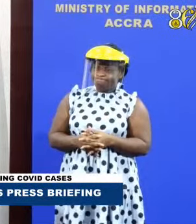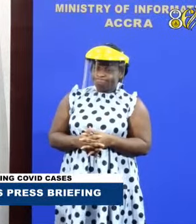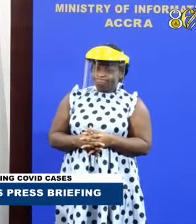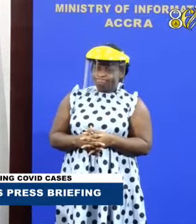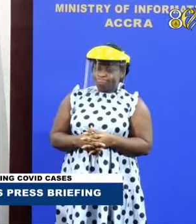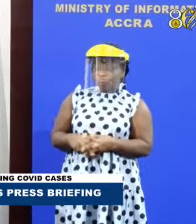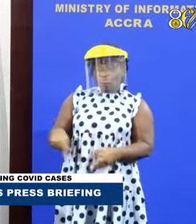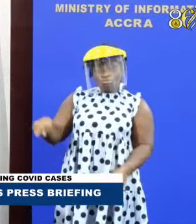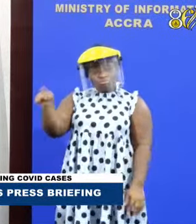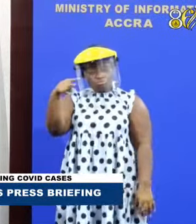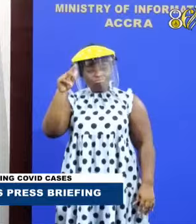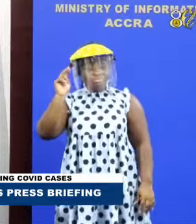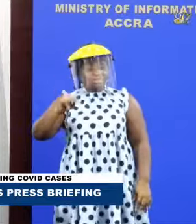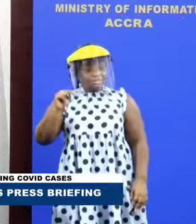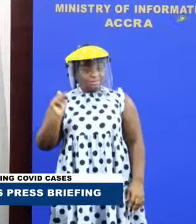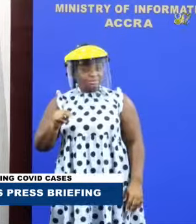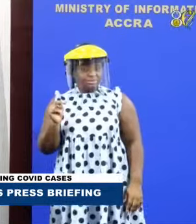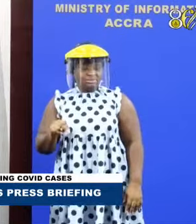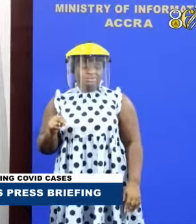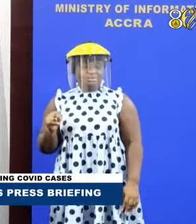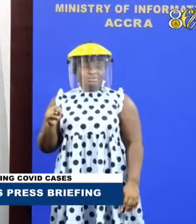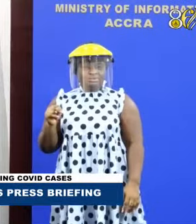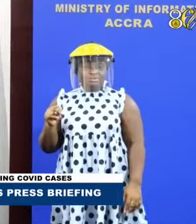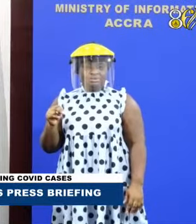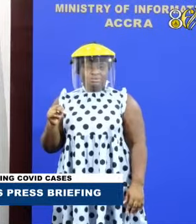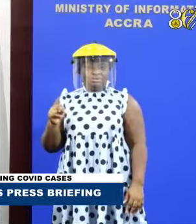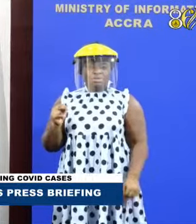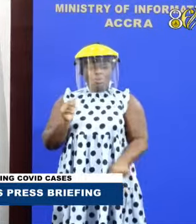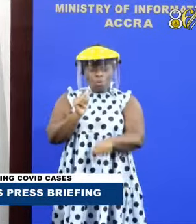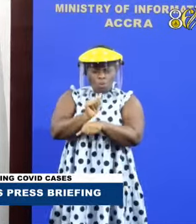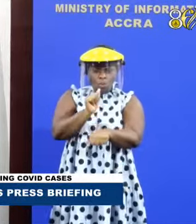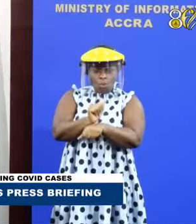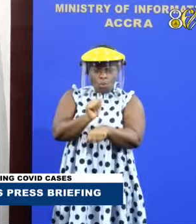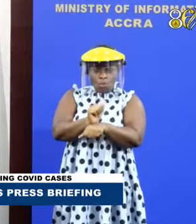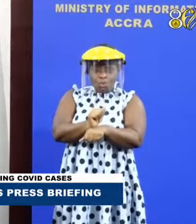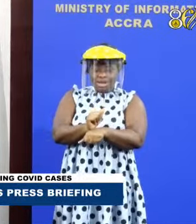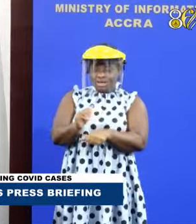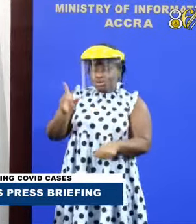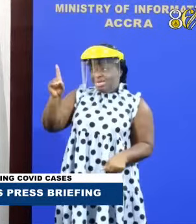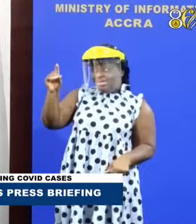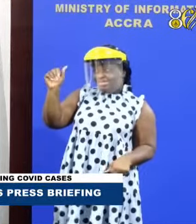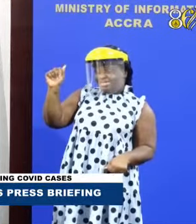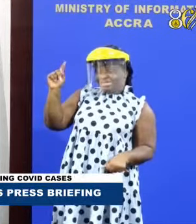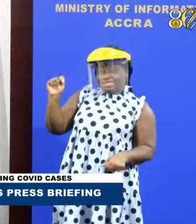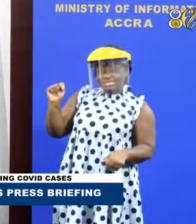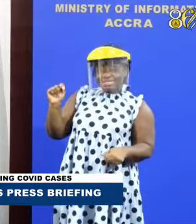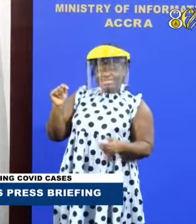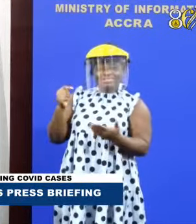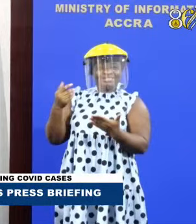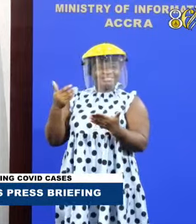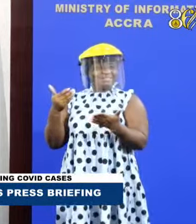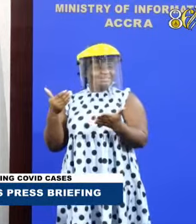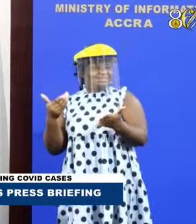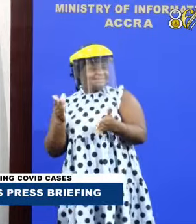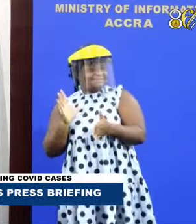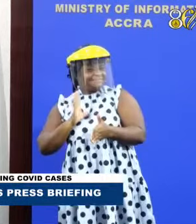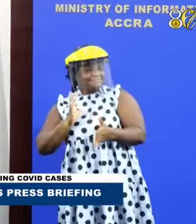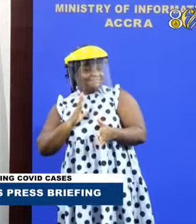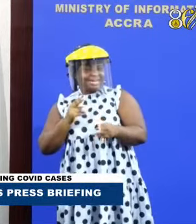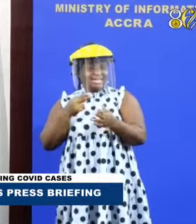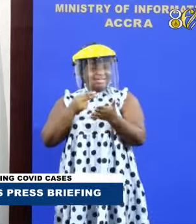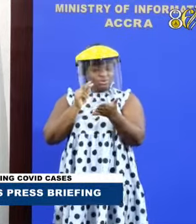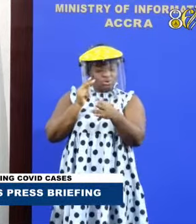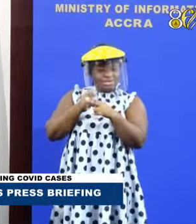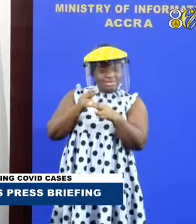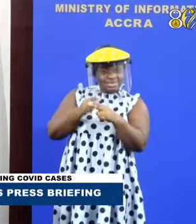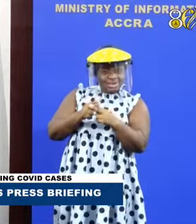We need to sort of work towards ensuring that data is correct. Names are spelled properly, especially those